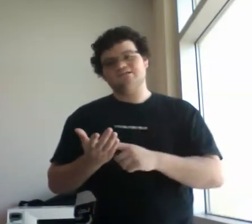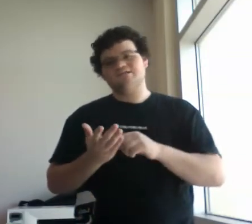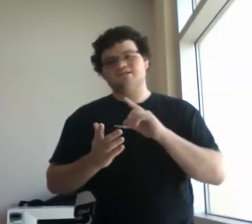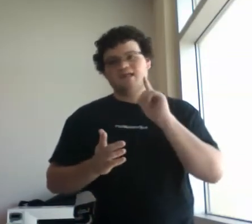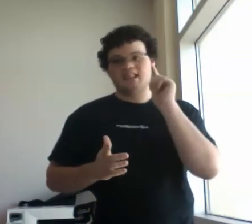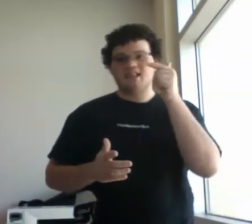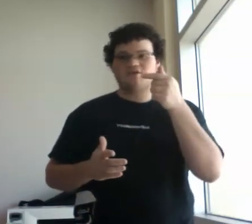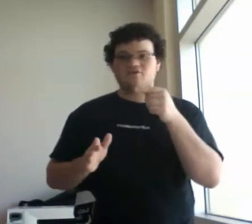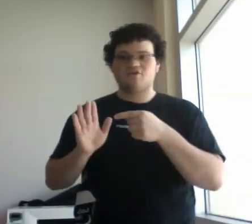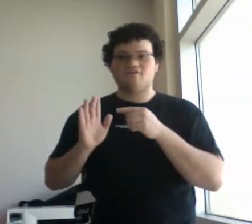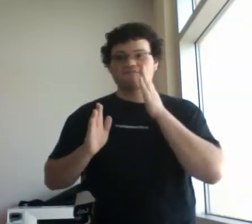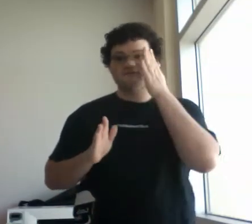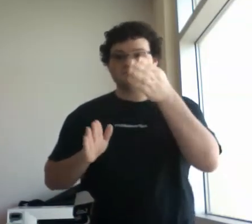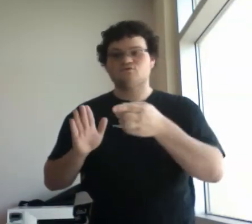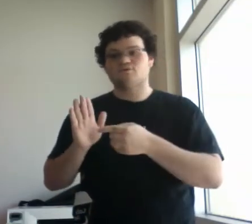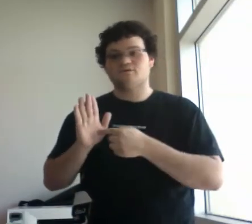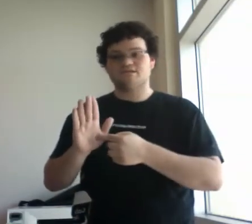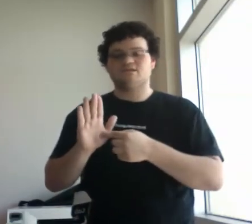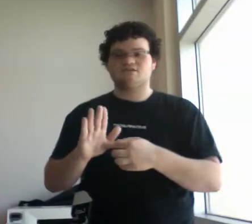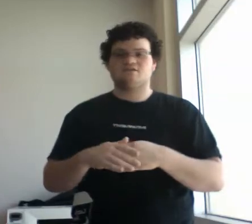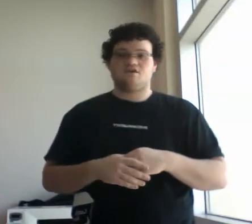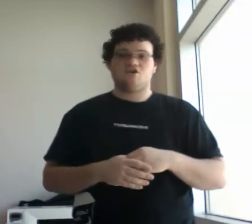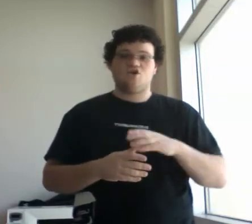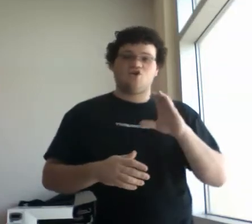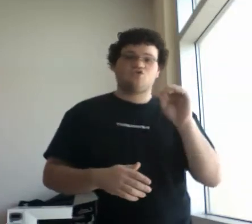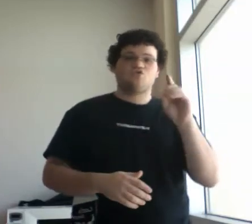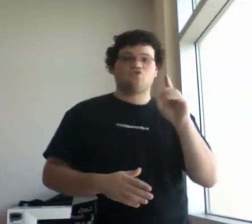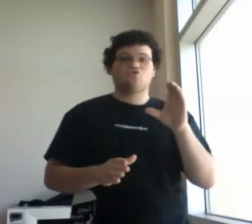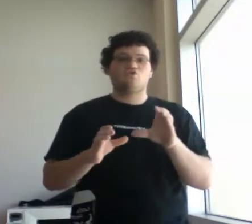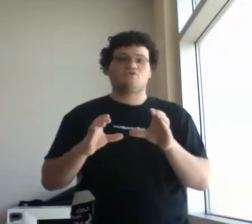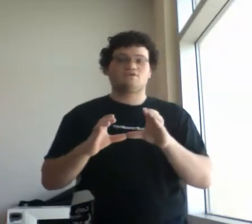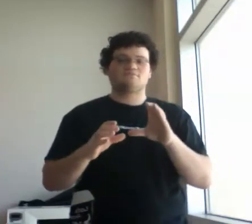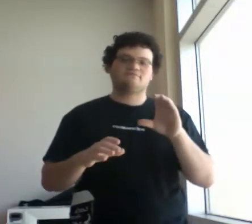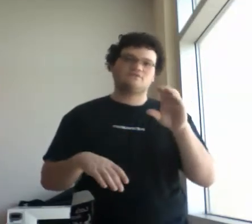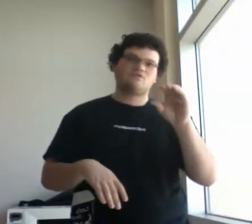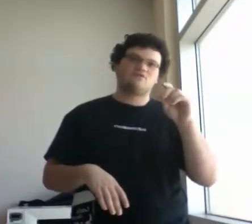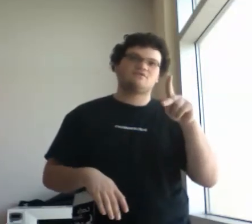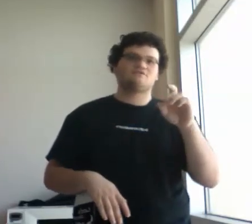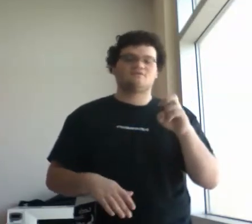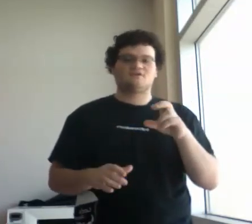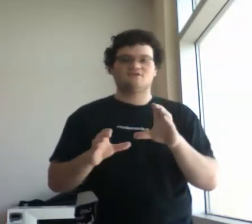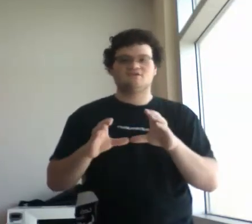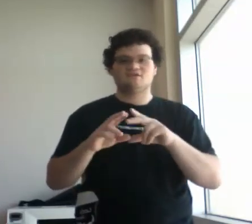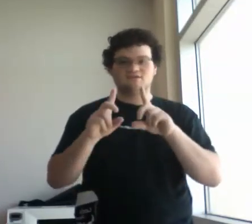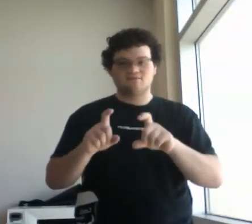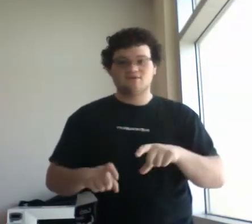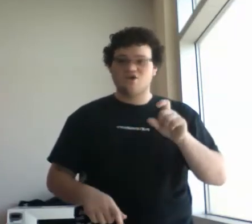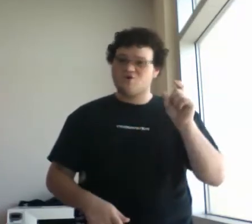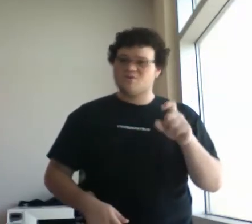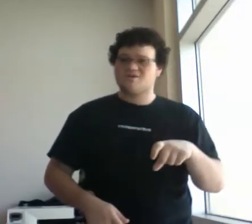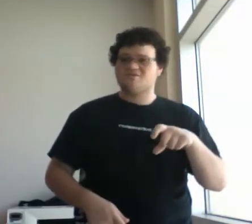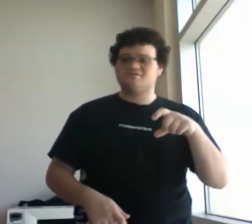coding certification exam, AHIMA recommends at least 3 years on-the-job experience, while